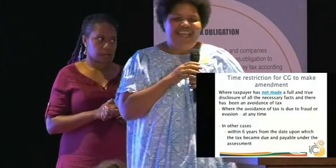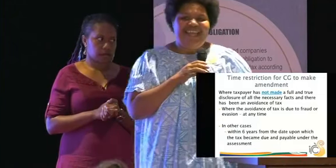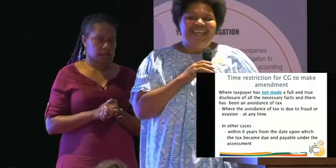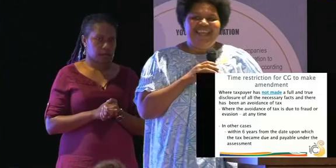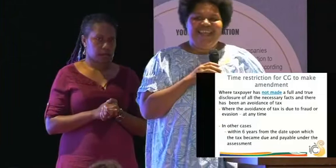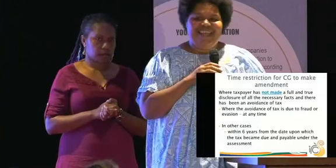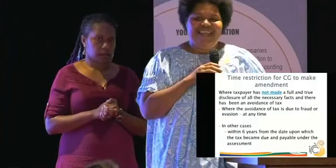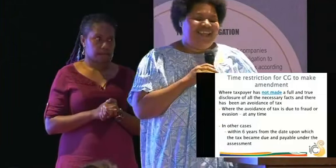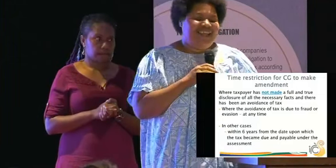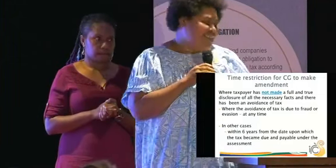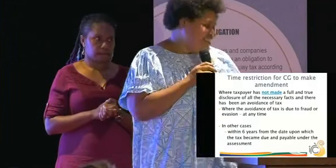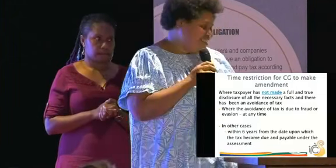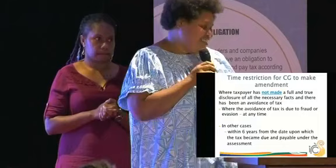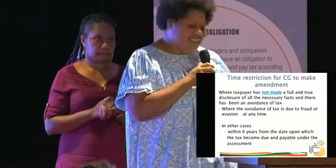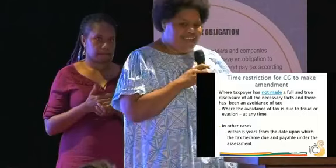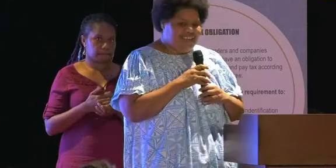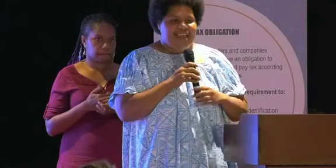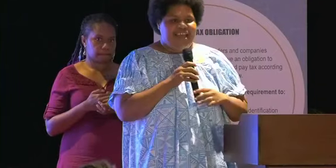Okay.